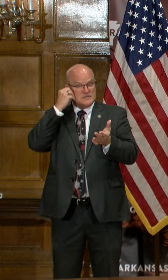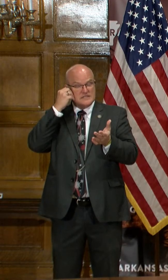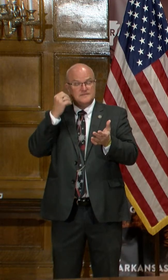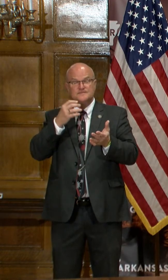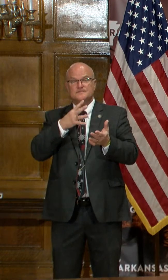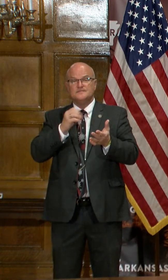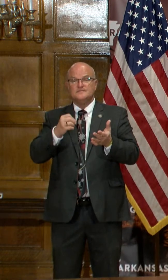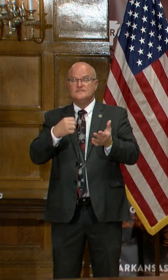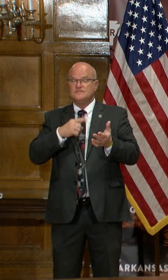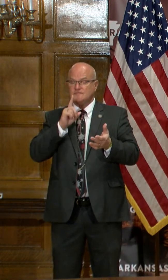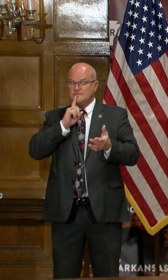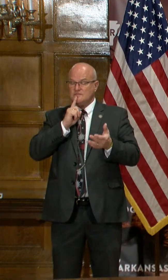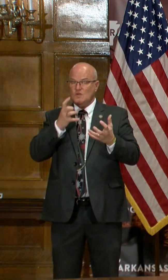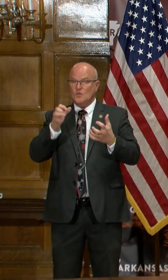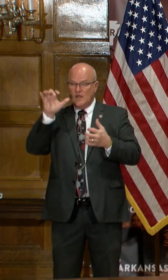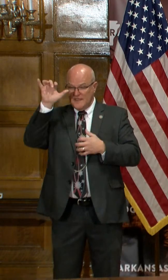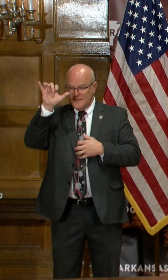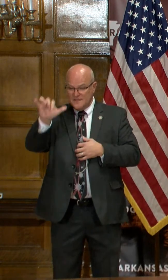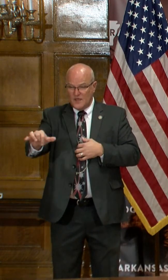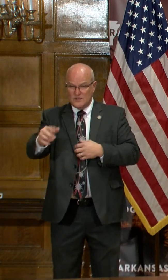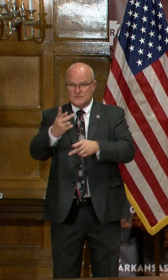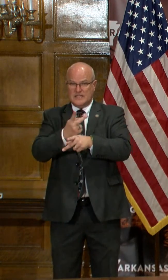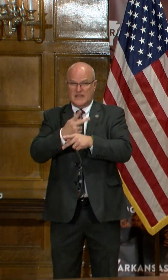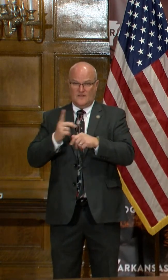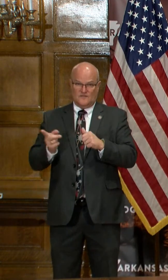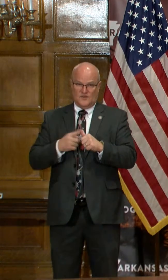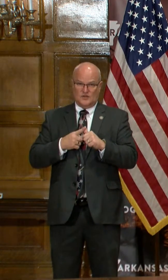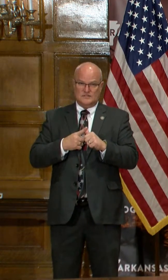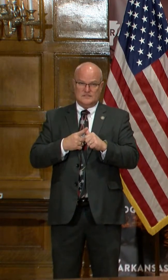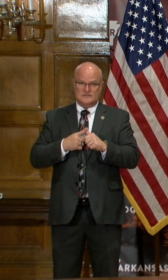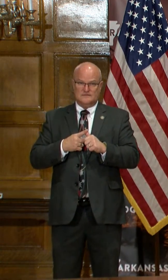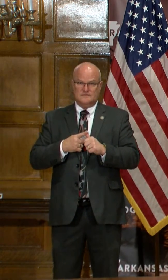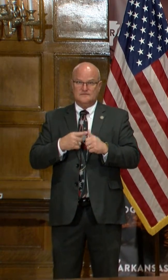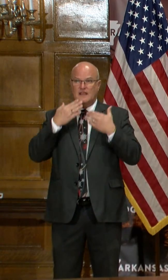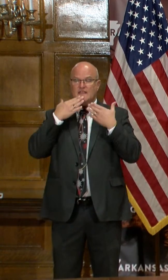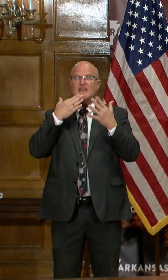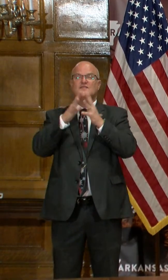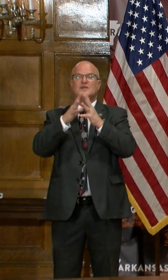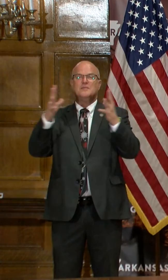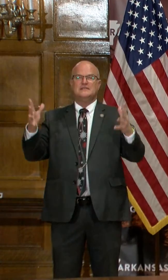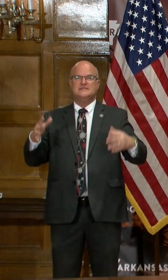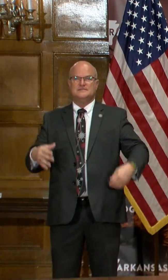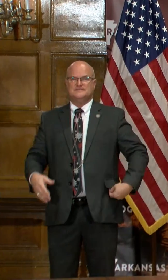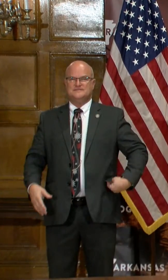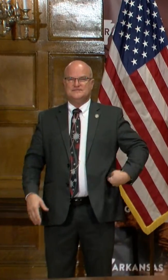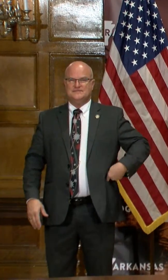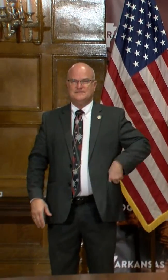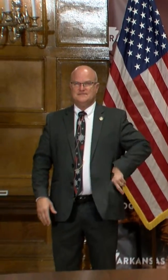and I certainly want those to be taken care of first. Thank you all very much.